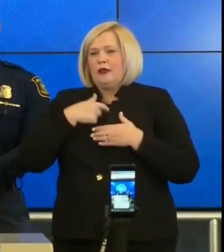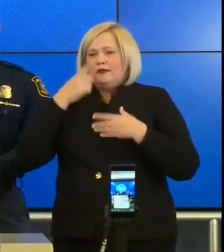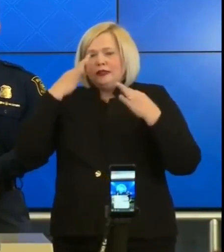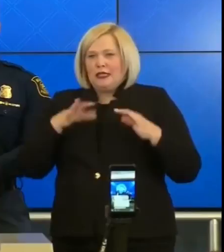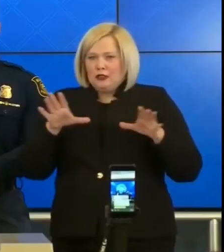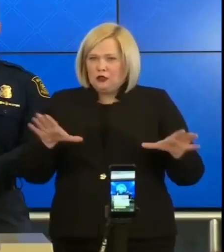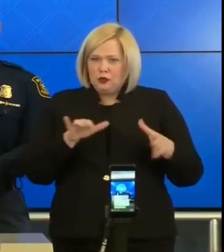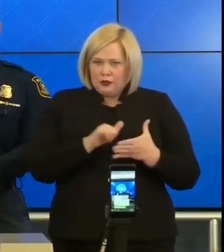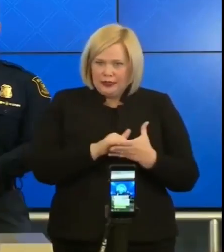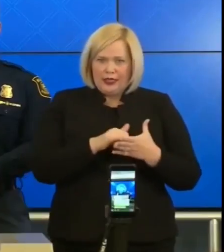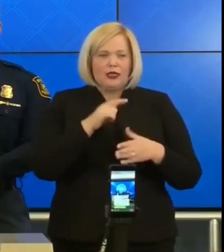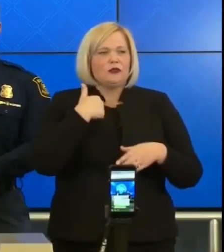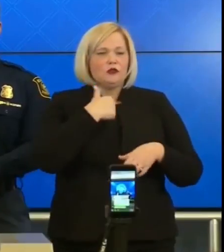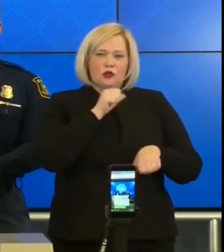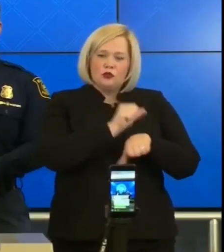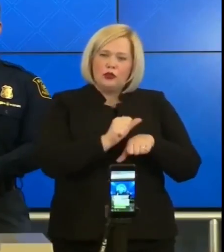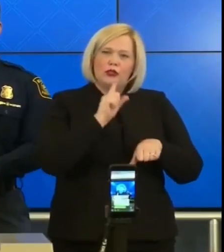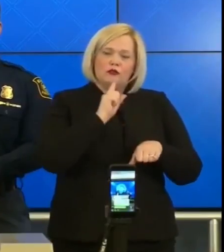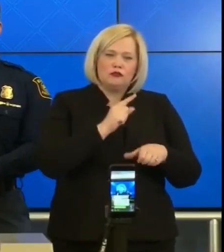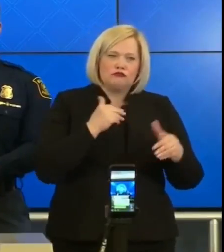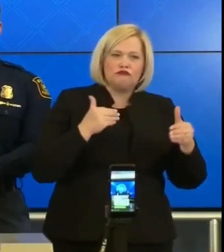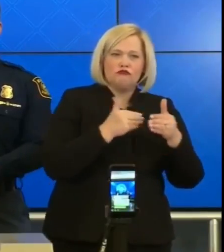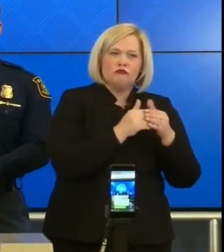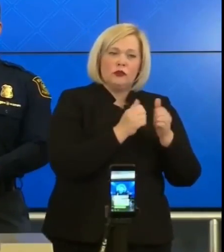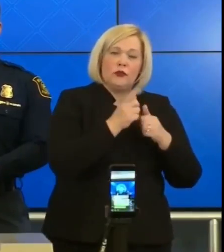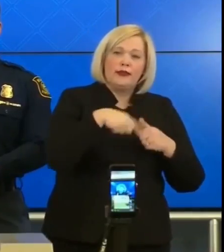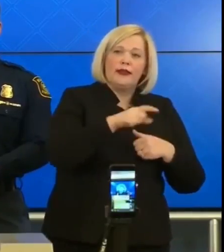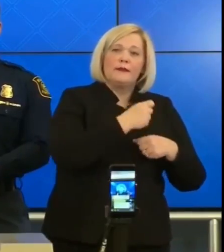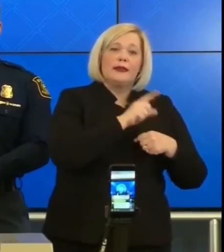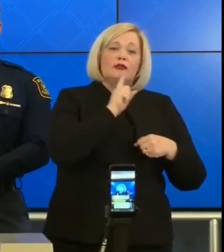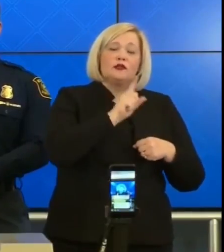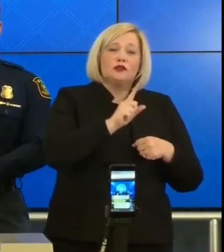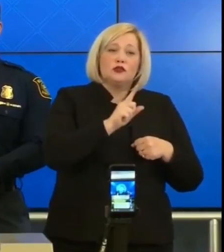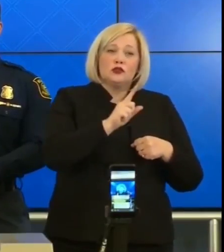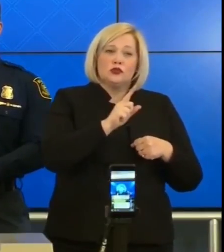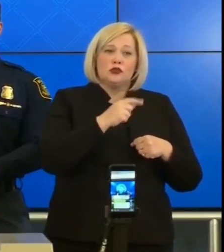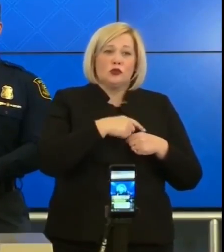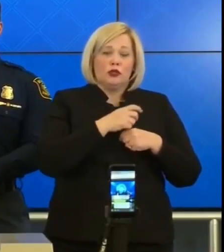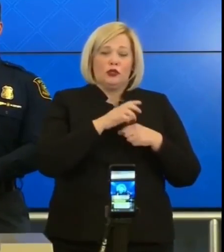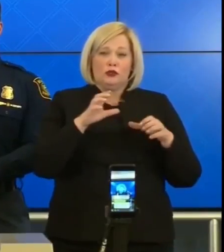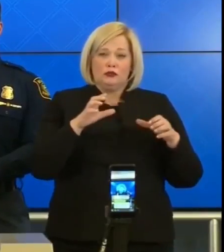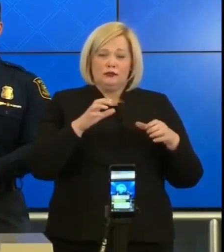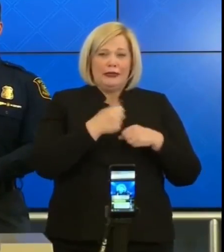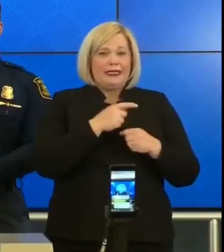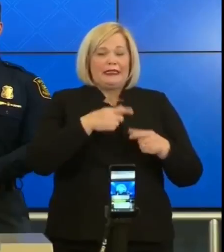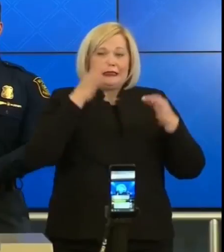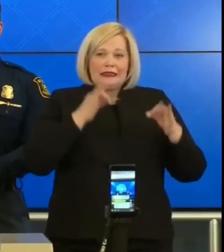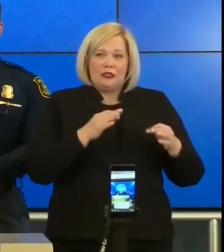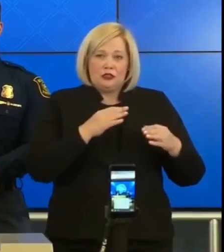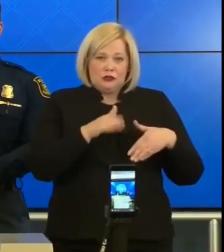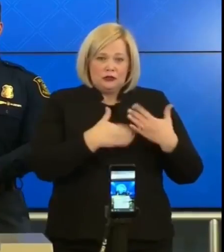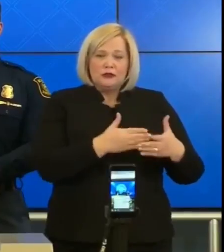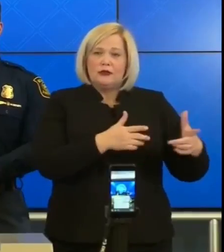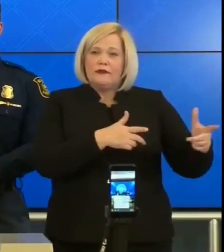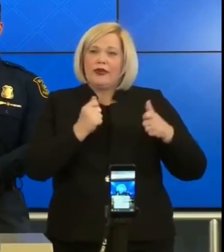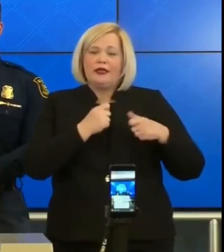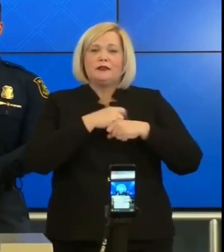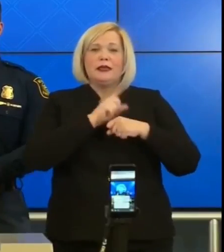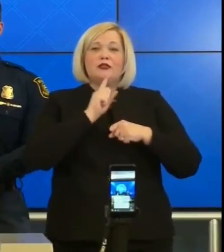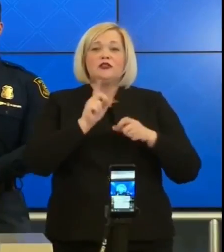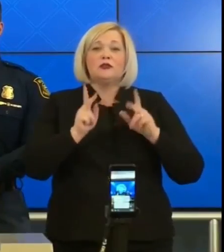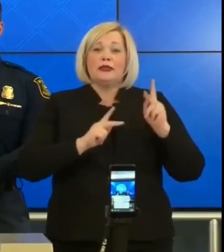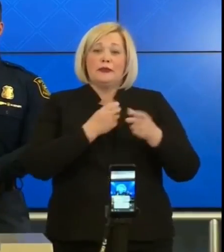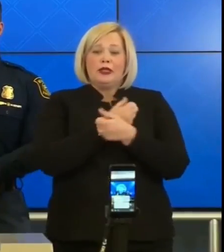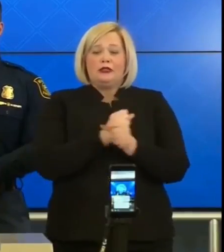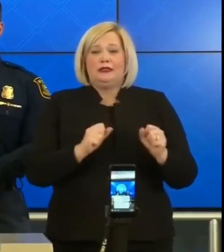the state. We have worked very closely to ensure that we're moving swiftly and doing everything we can to protect public